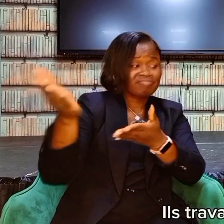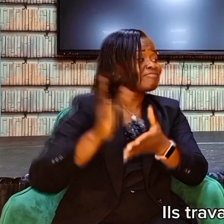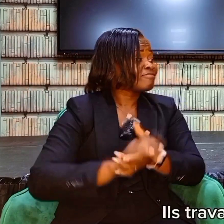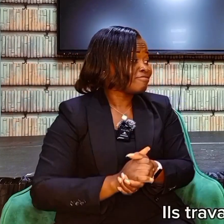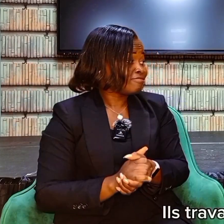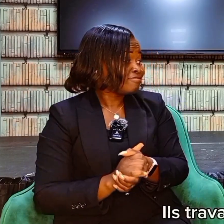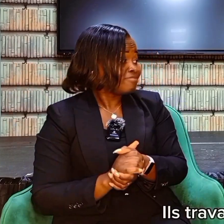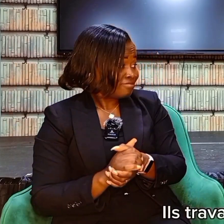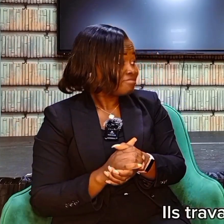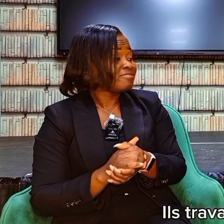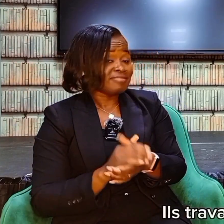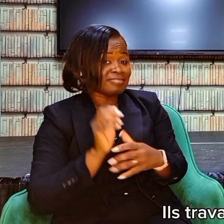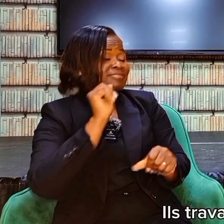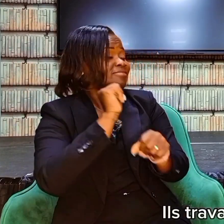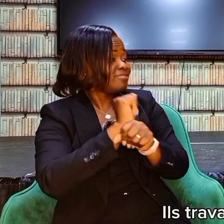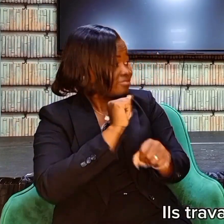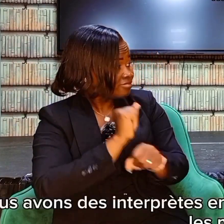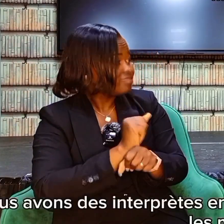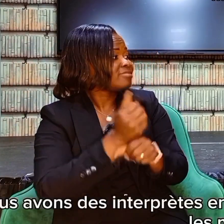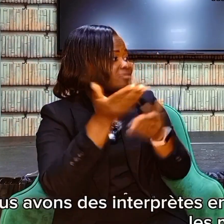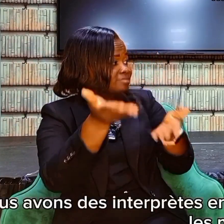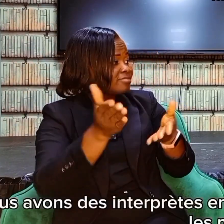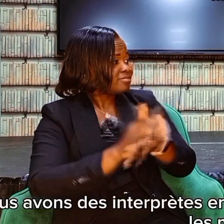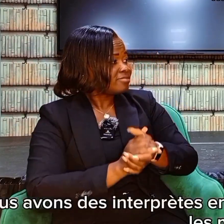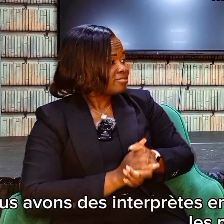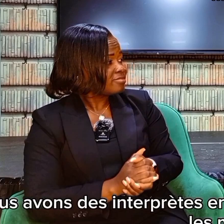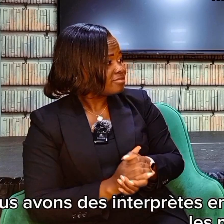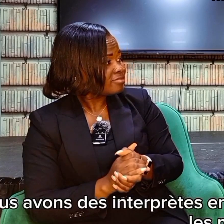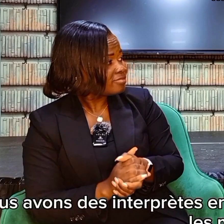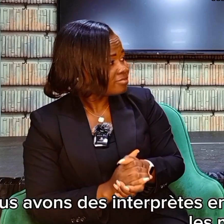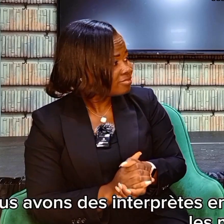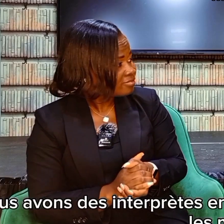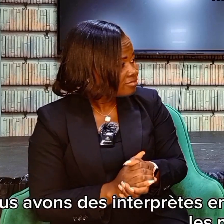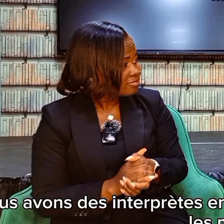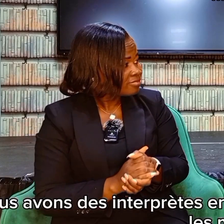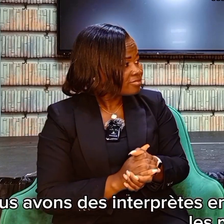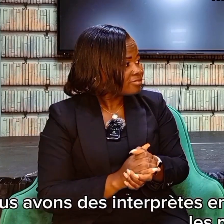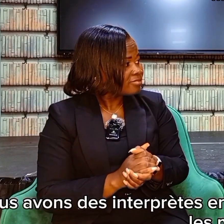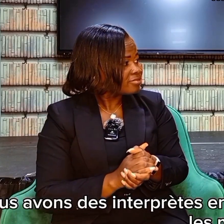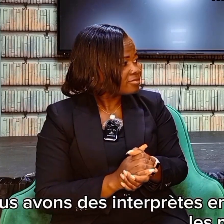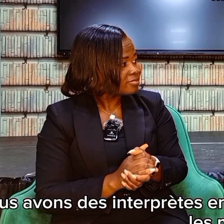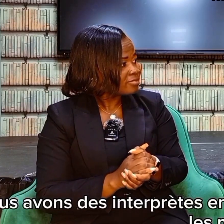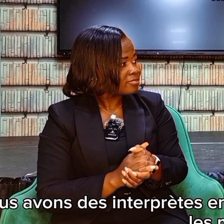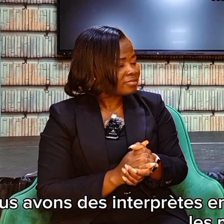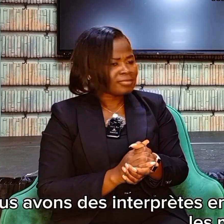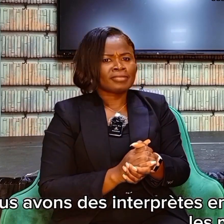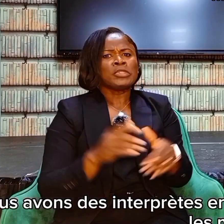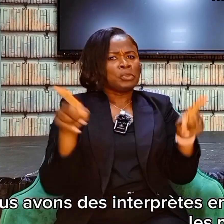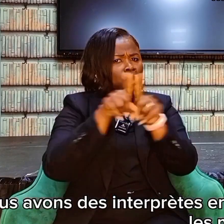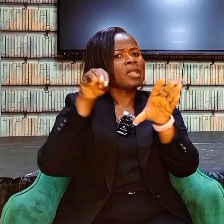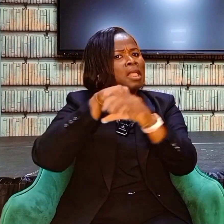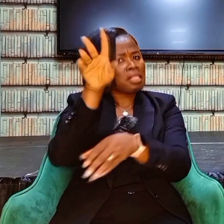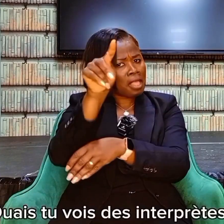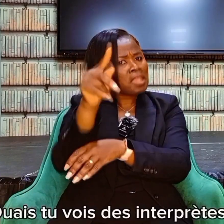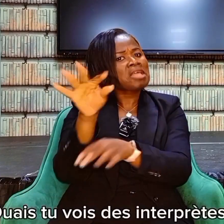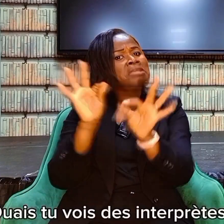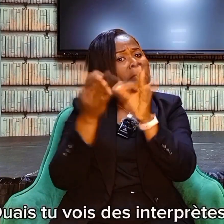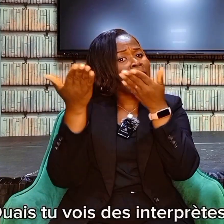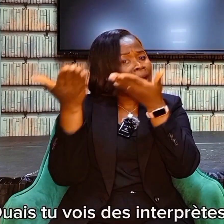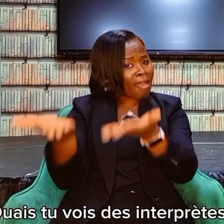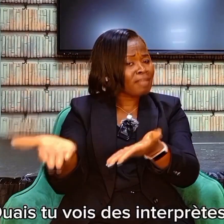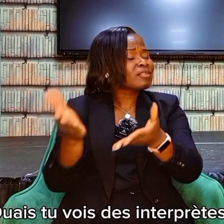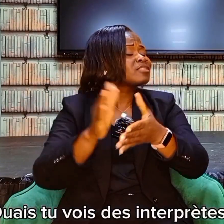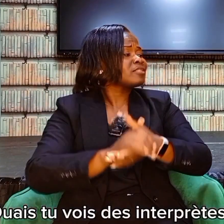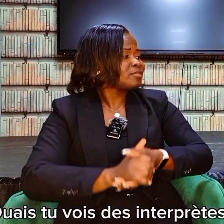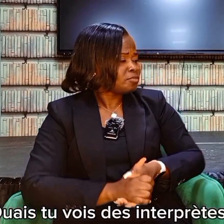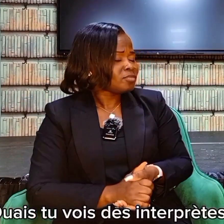They are there working. We have sign language interpreters in the media. Yeah, you see